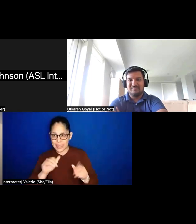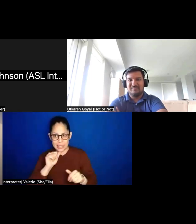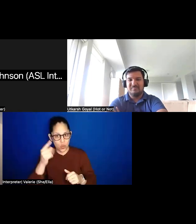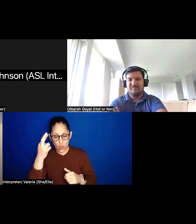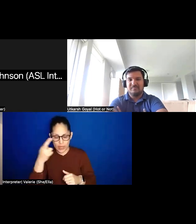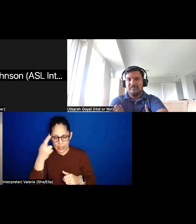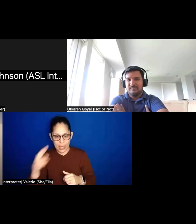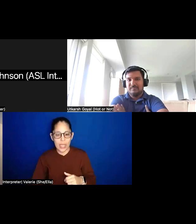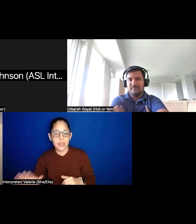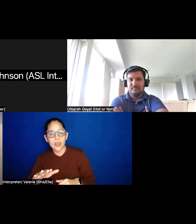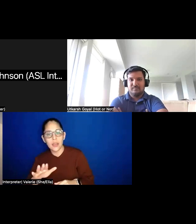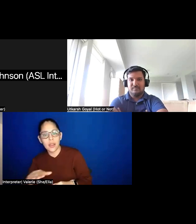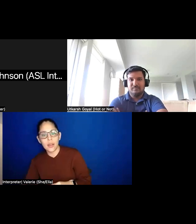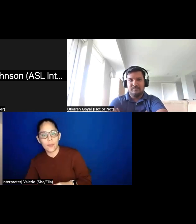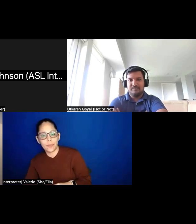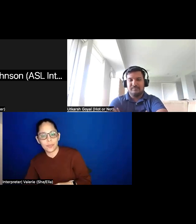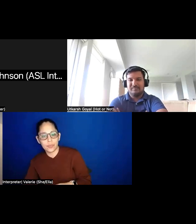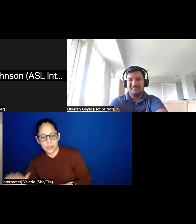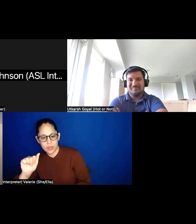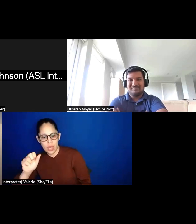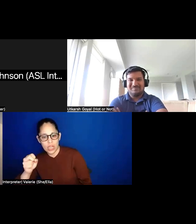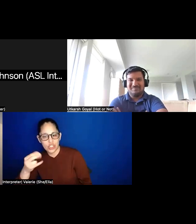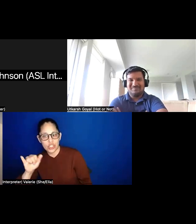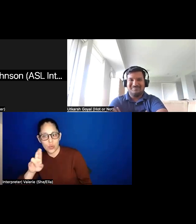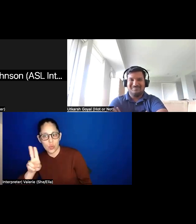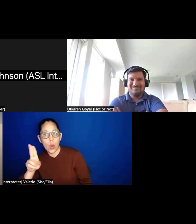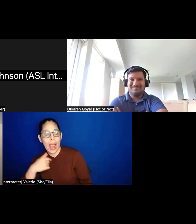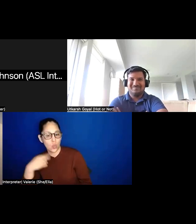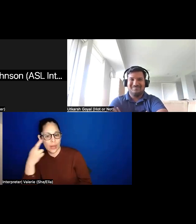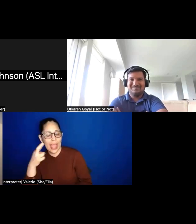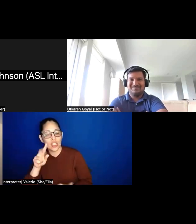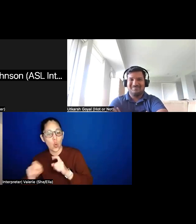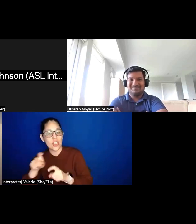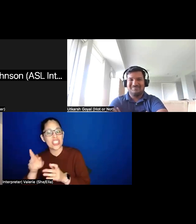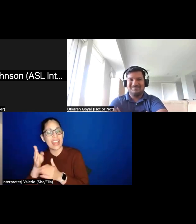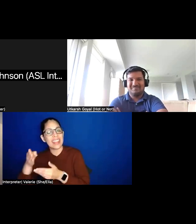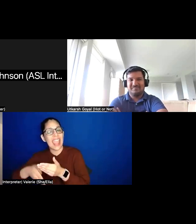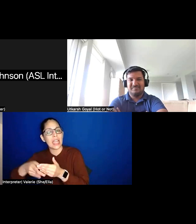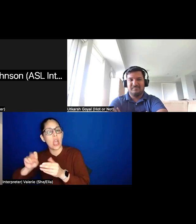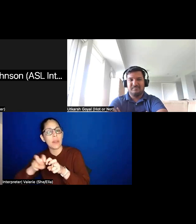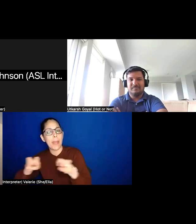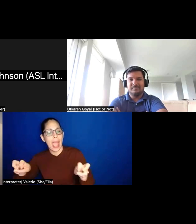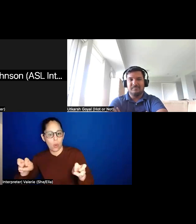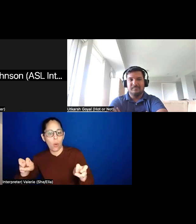What do you, so well, congratulations, that sounds incredible and exhilarating.